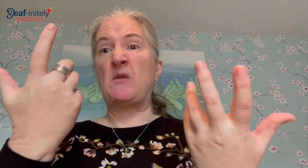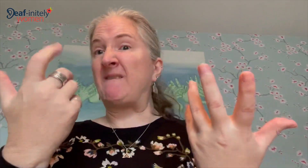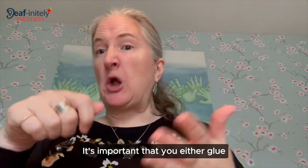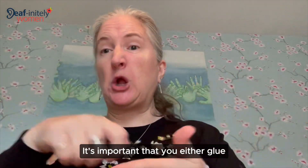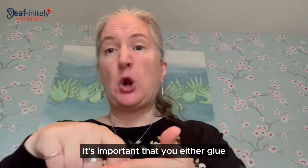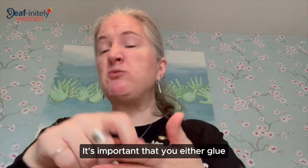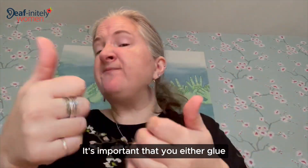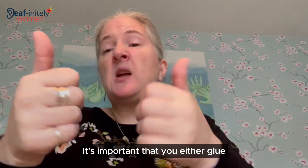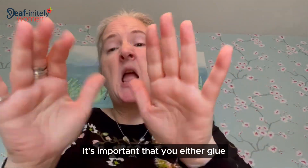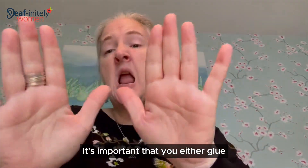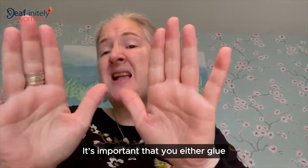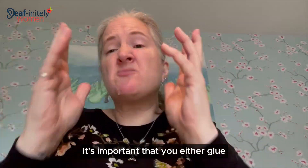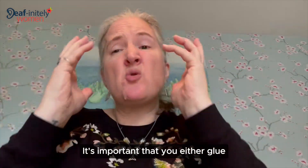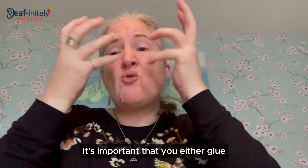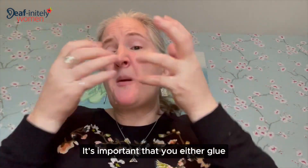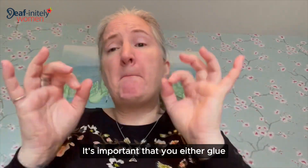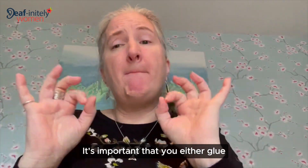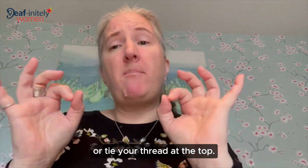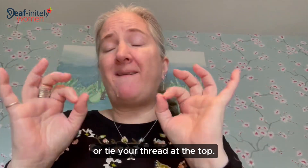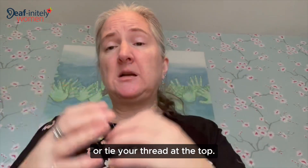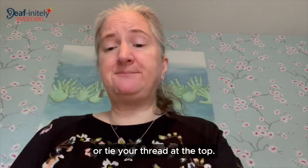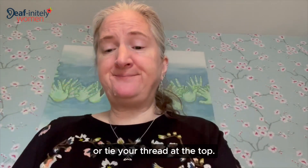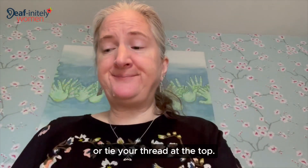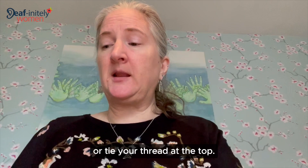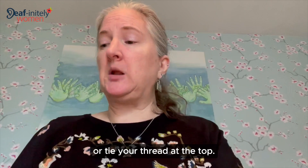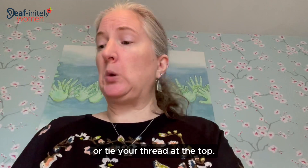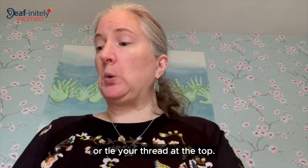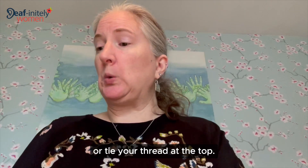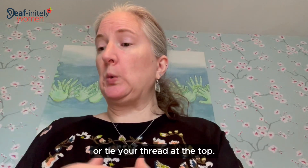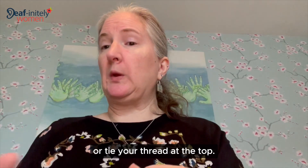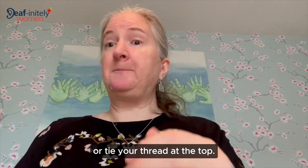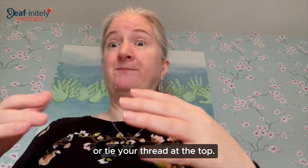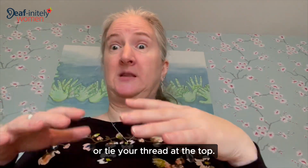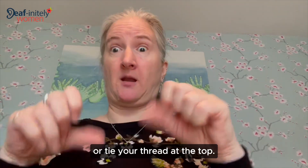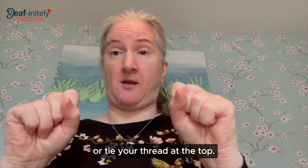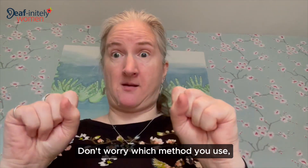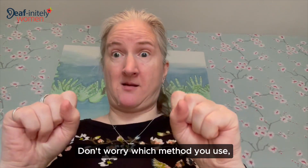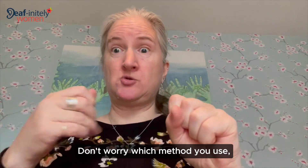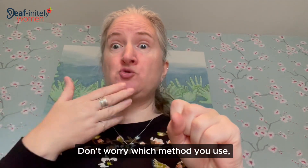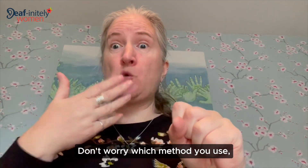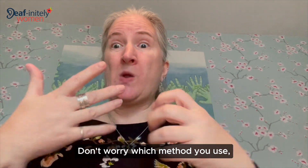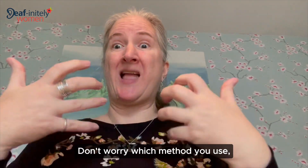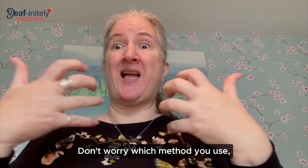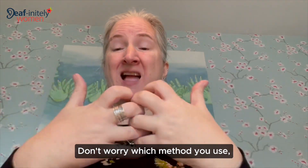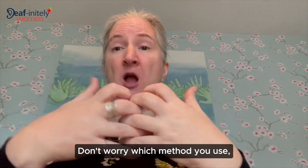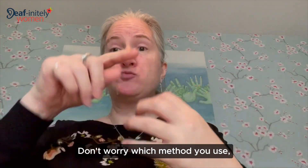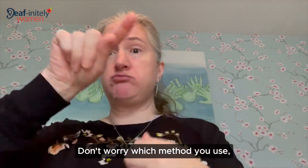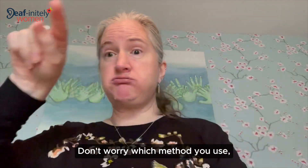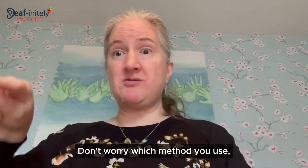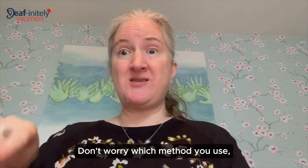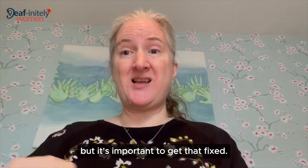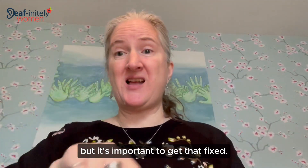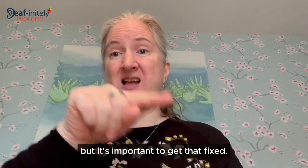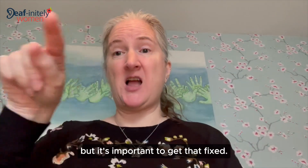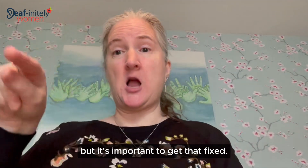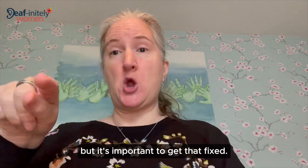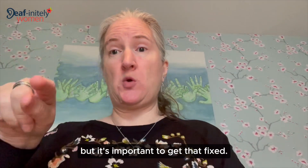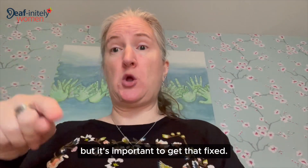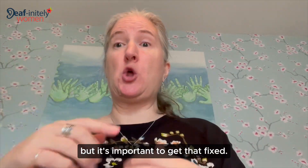It's important that you either glue or tie your thread at the top. Don't worry which method you use, but it's important to get